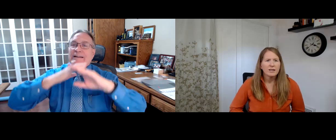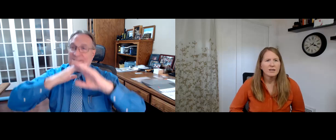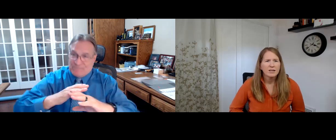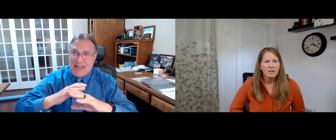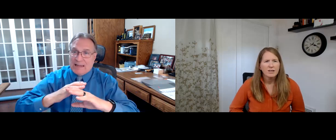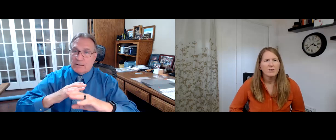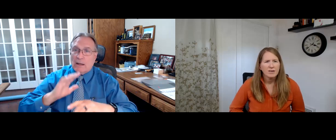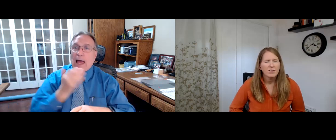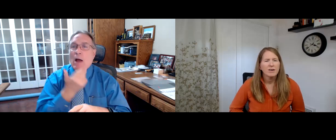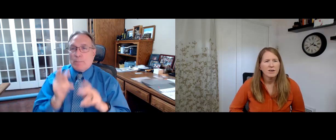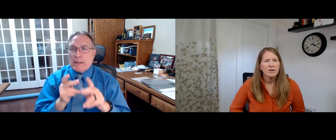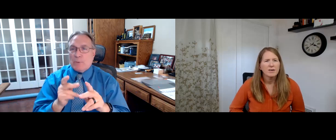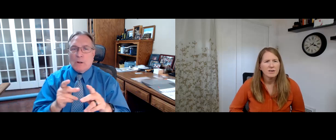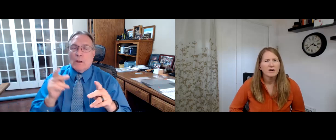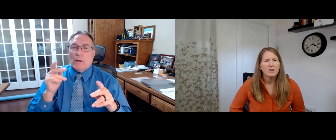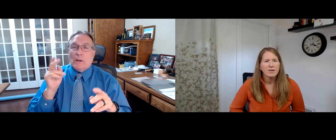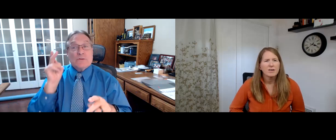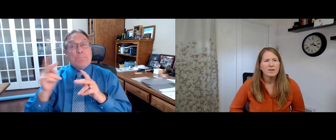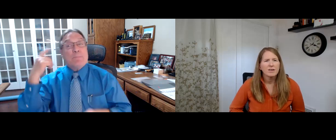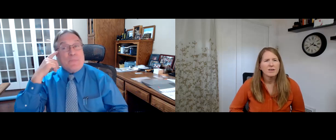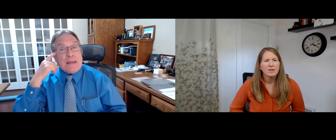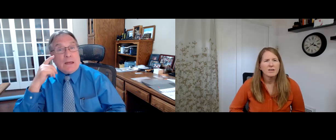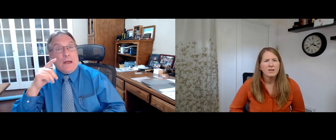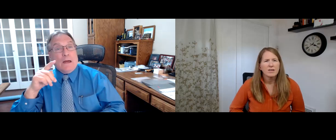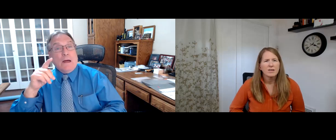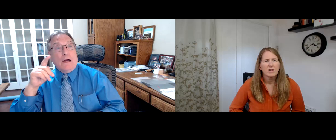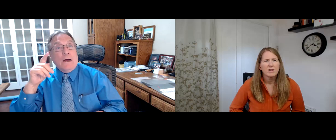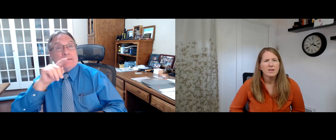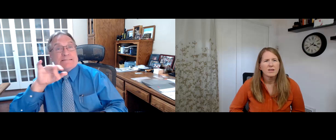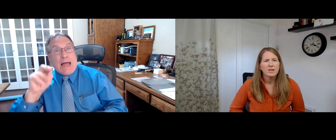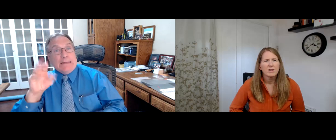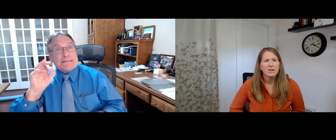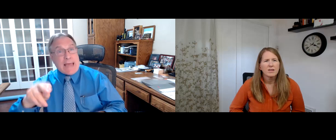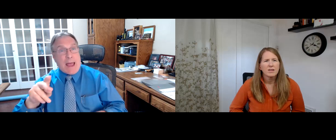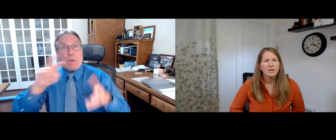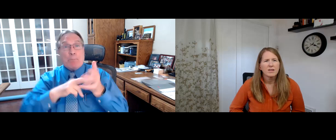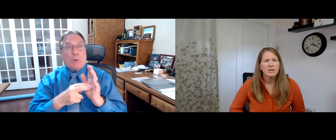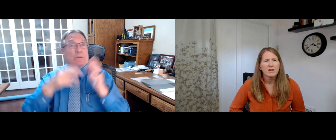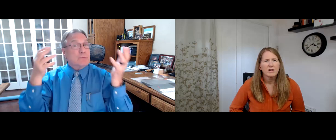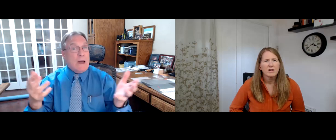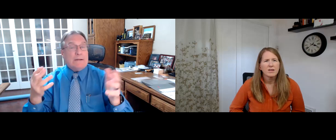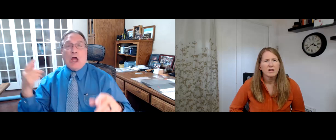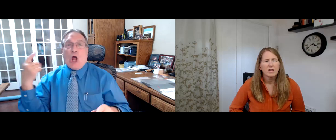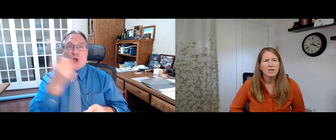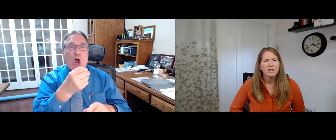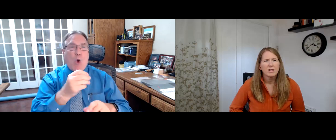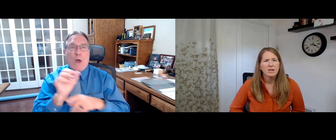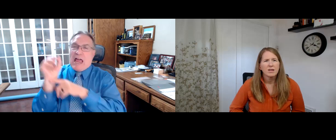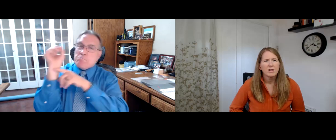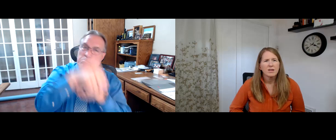to defend our people. Some people think Zion's camp purpose, what? Go and